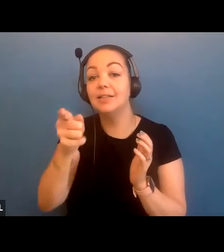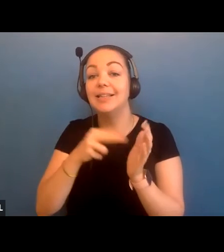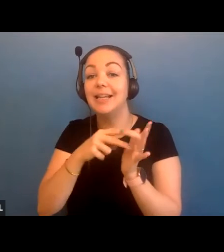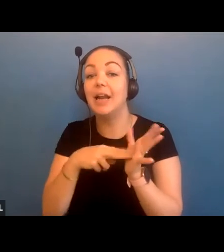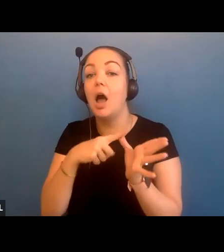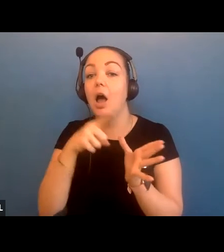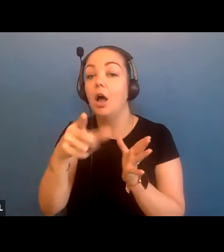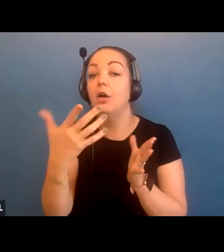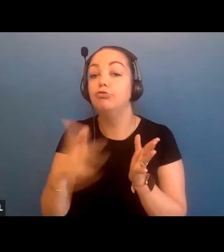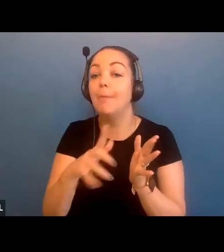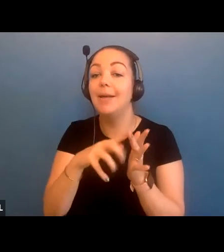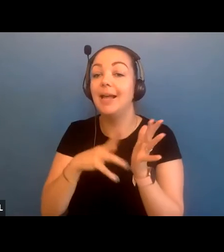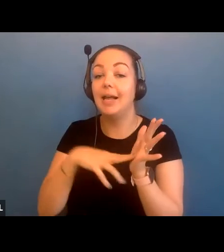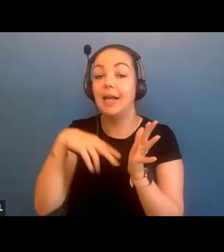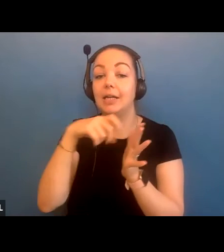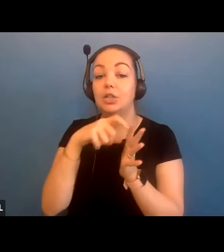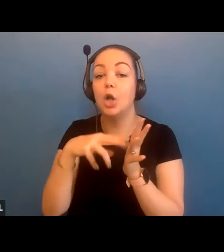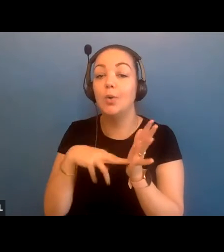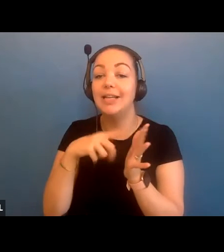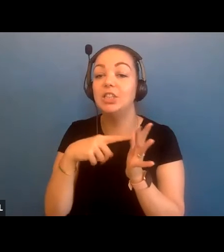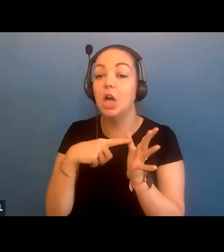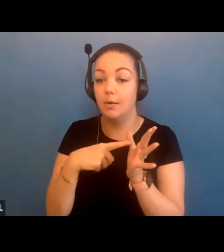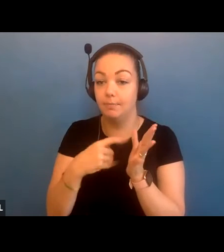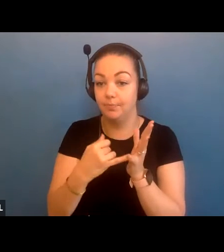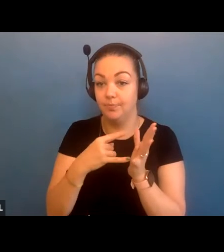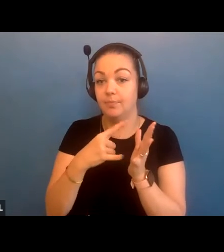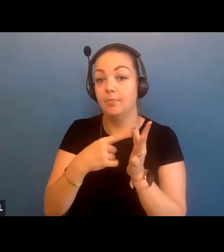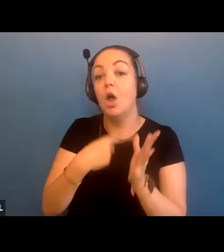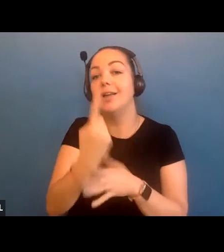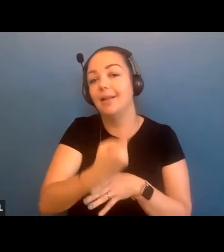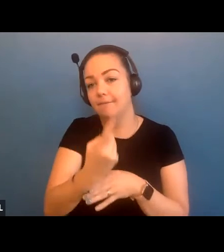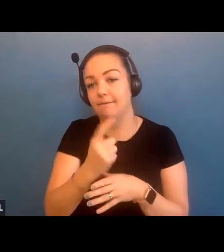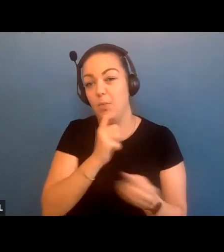lots of different experiences and knowledge around inclusive design globally.